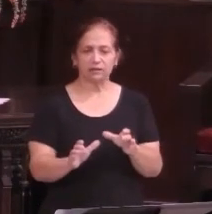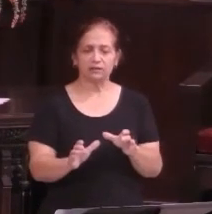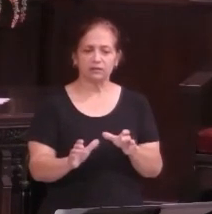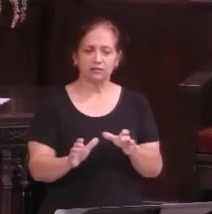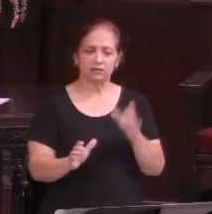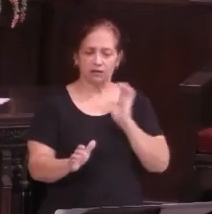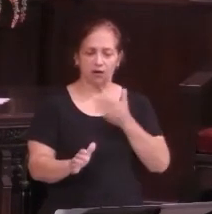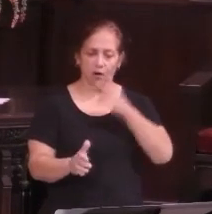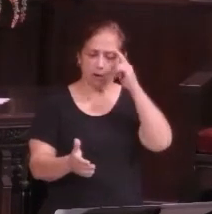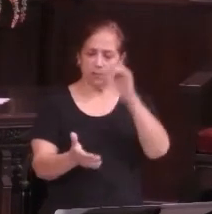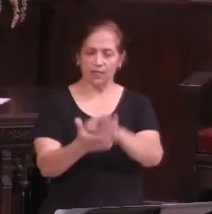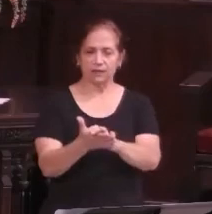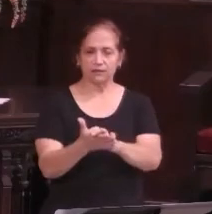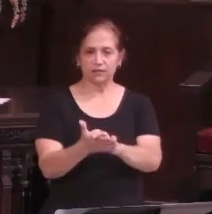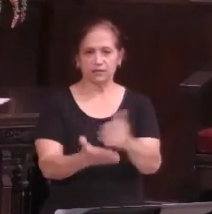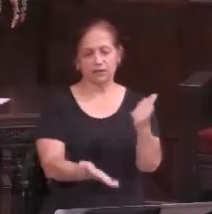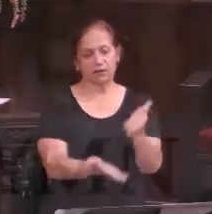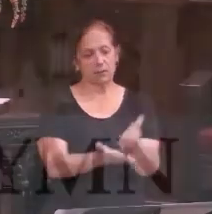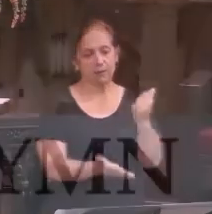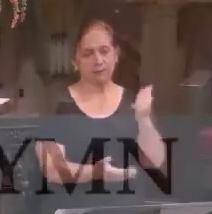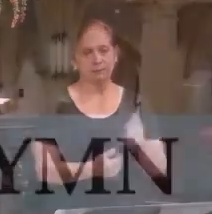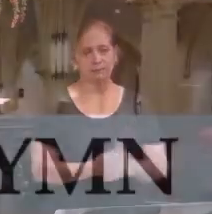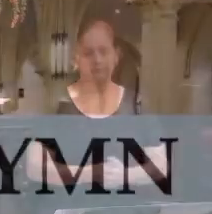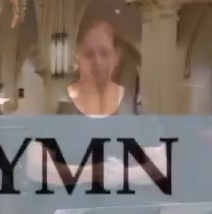creed. Amen.